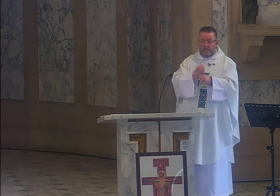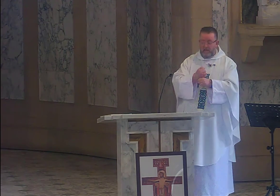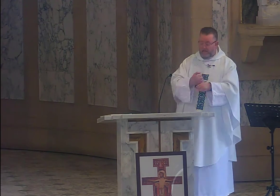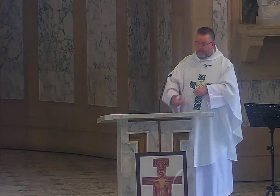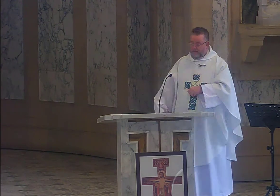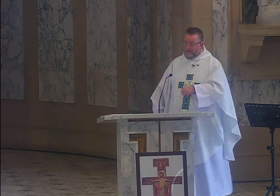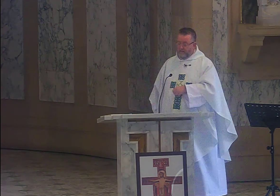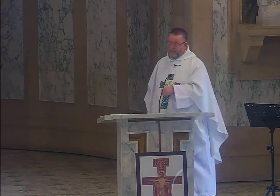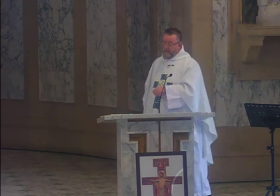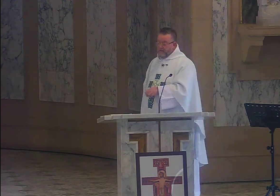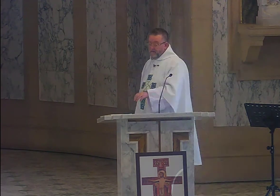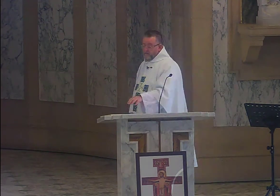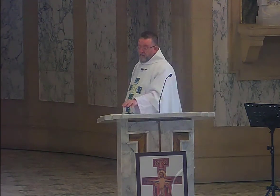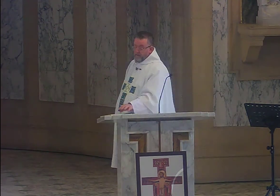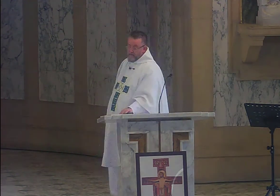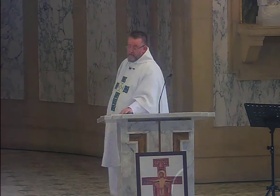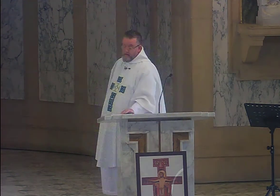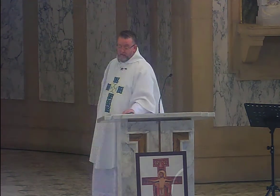did.